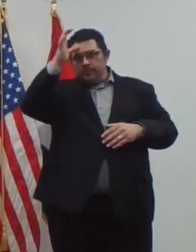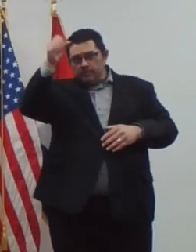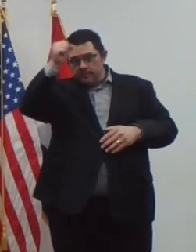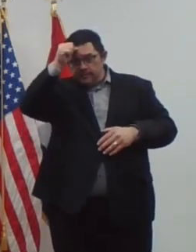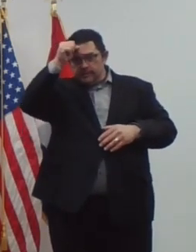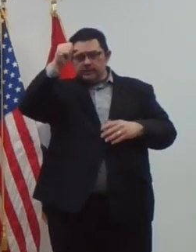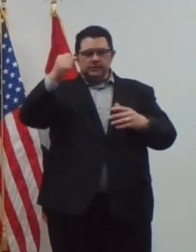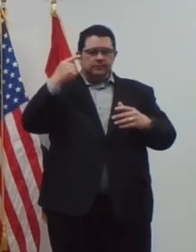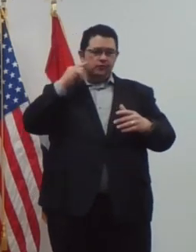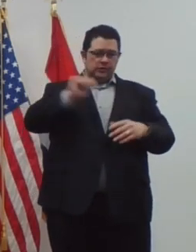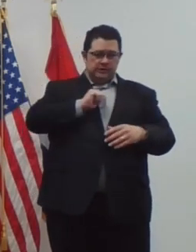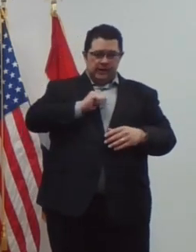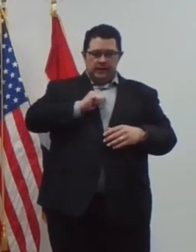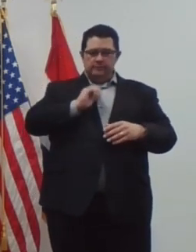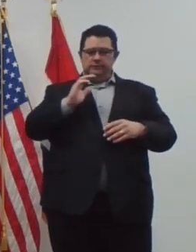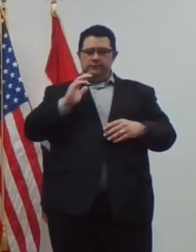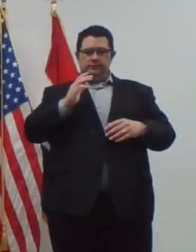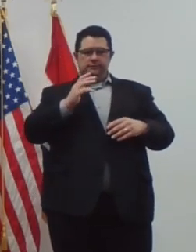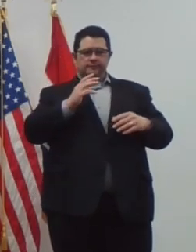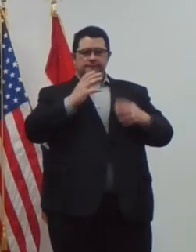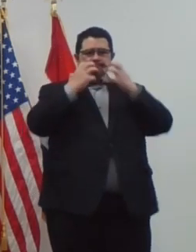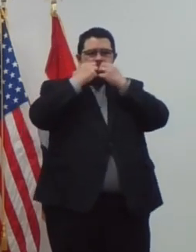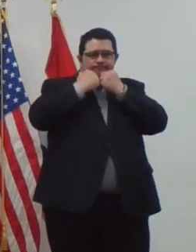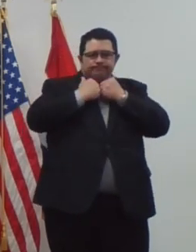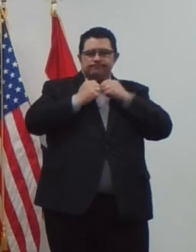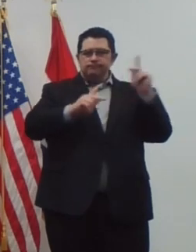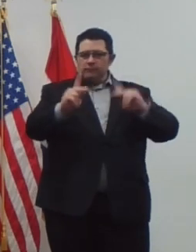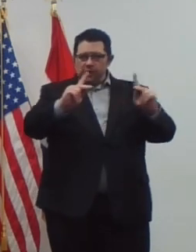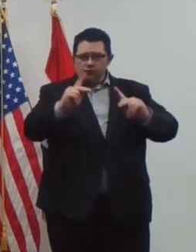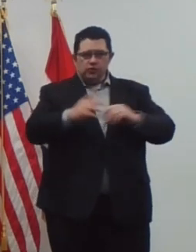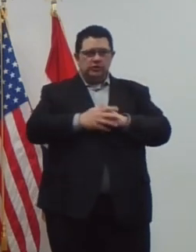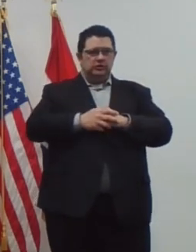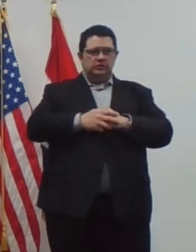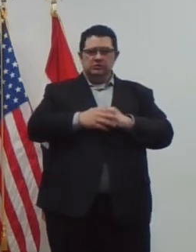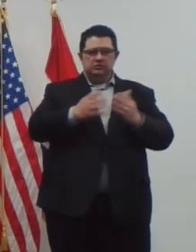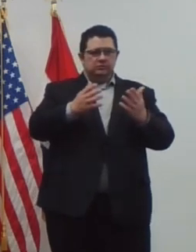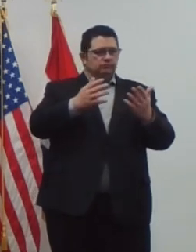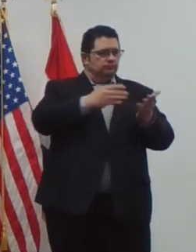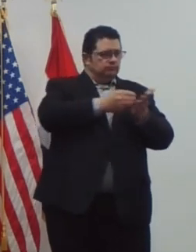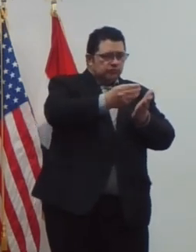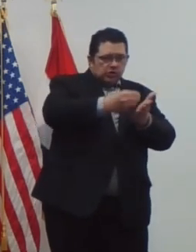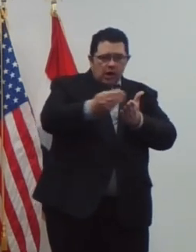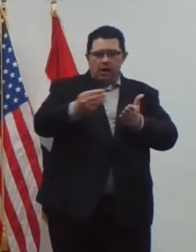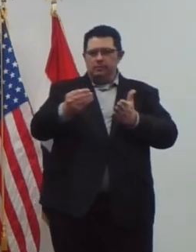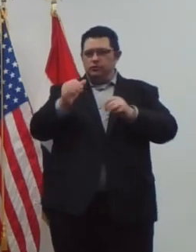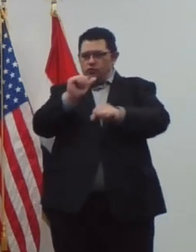ourselves, our loved ones, and even people we meet in shops or at work or in parks.